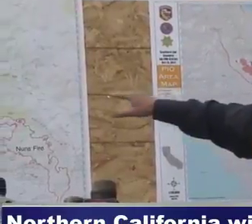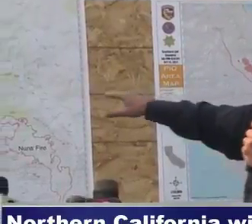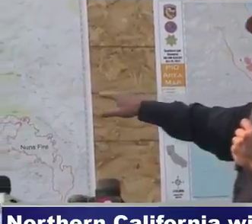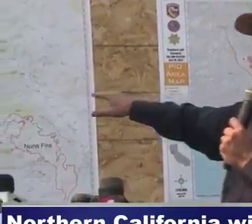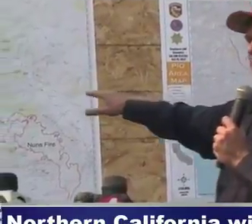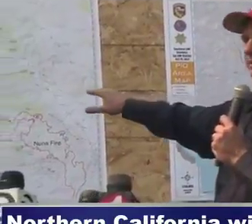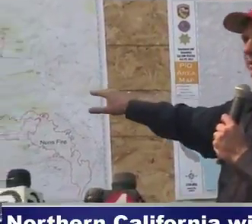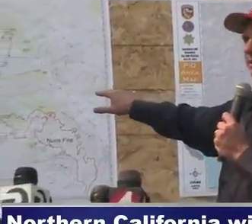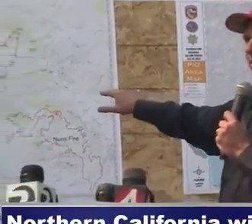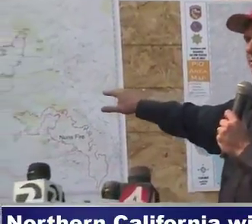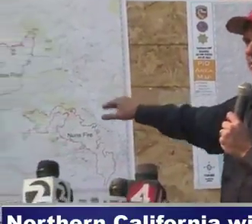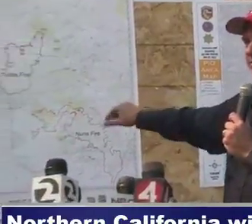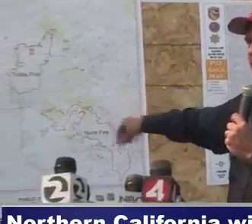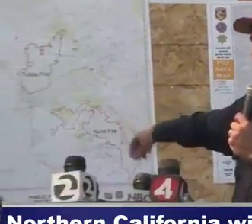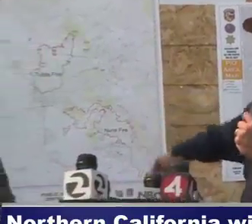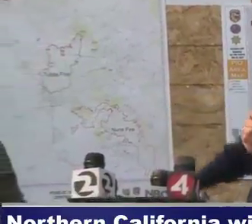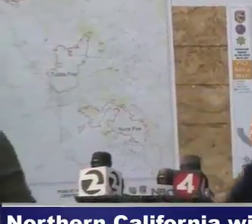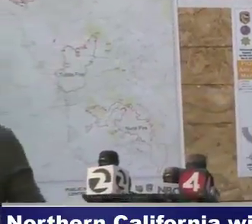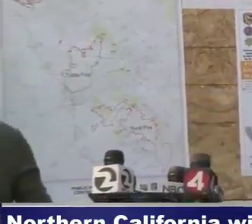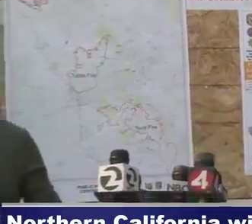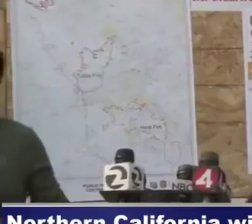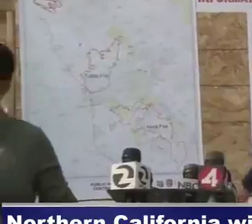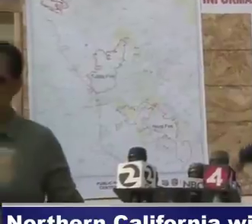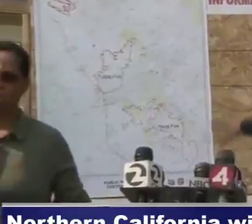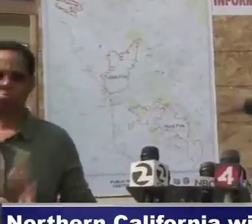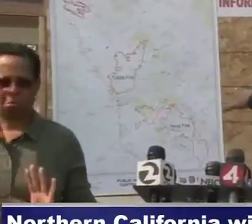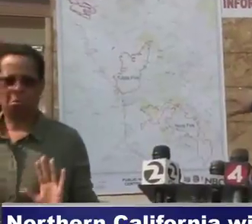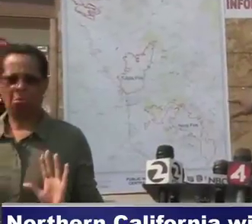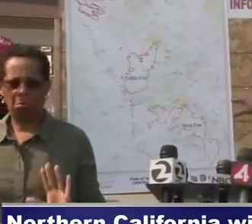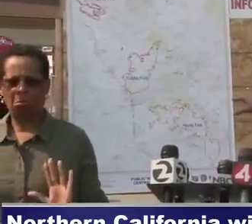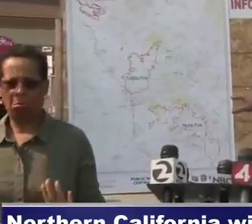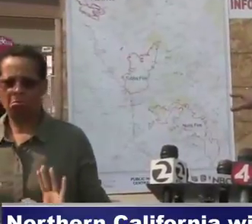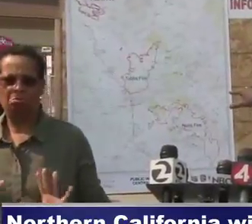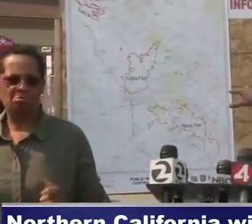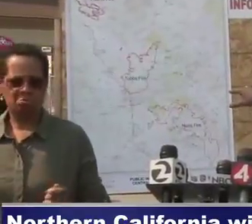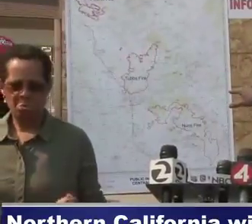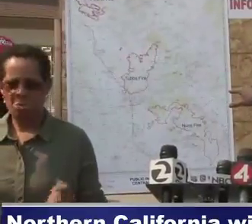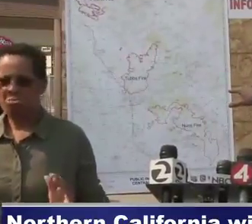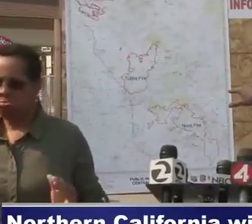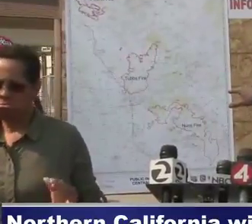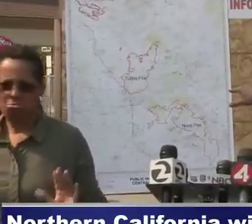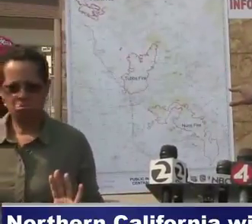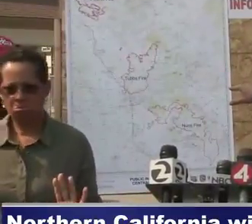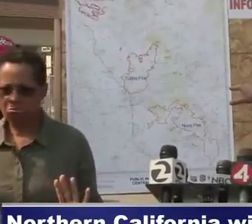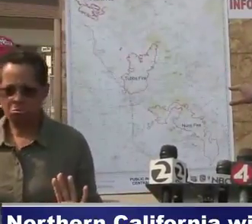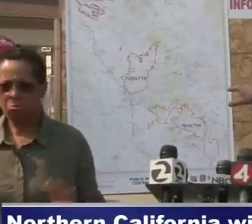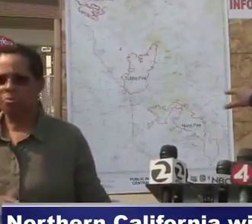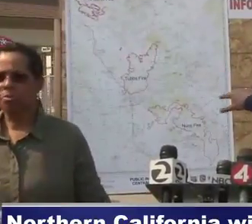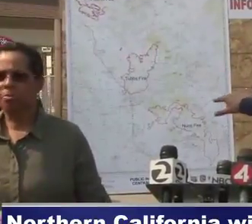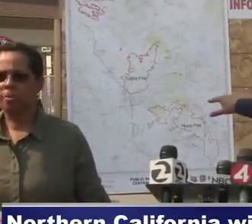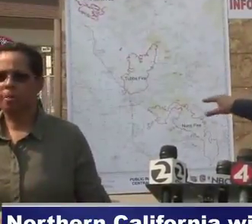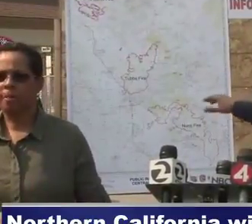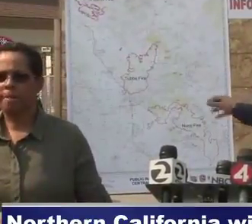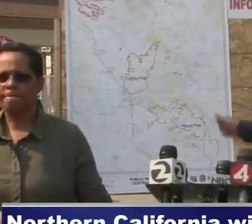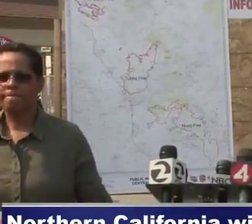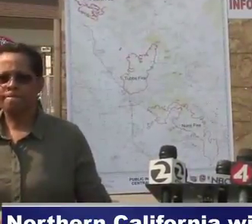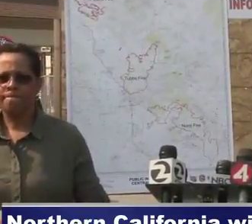working real well getting that stuff taken care of down there in the lower section, and up to the point